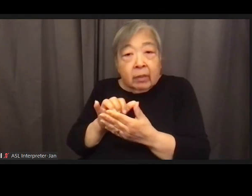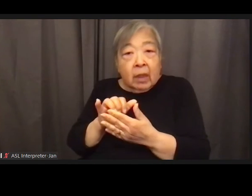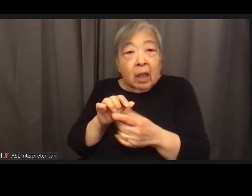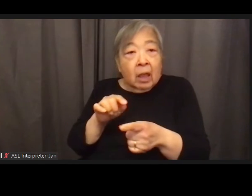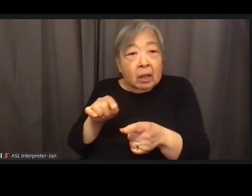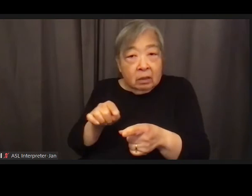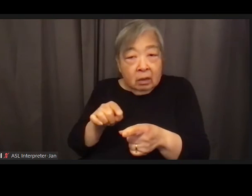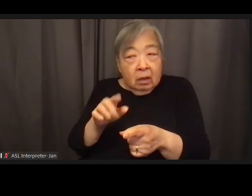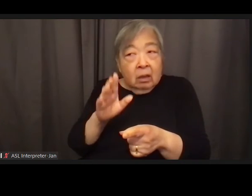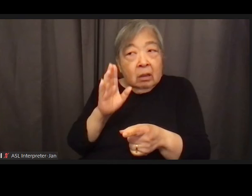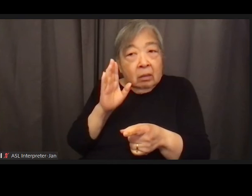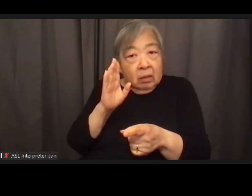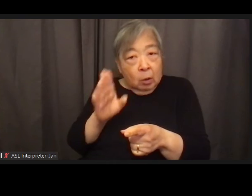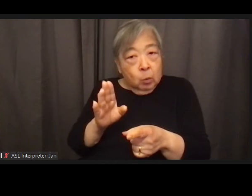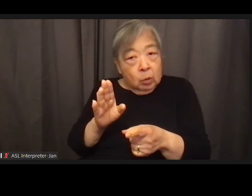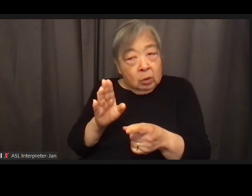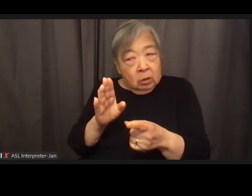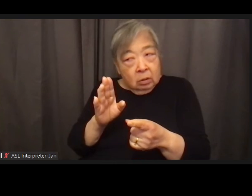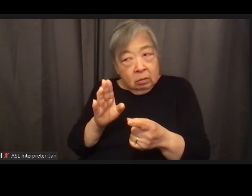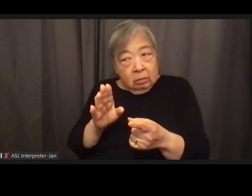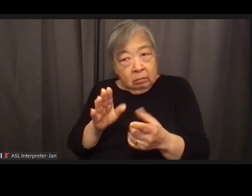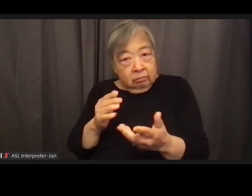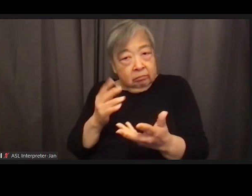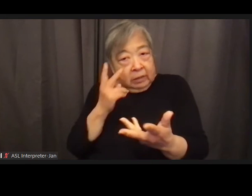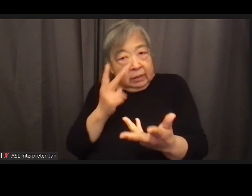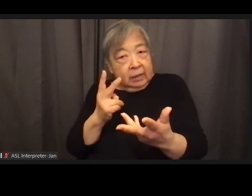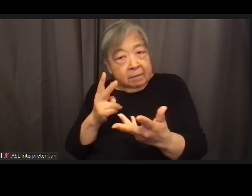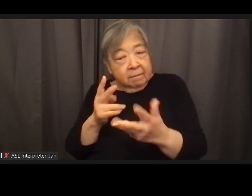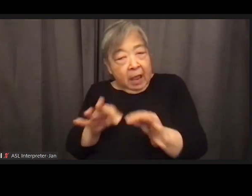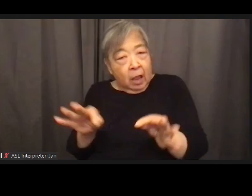for recreating like songs and songs of the sorrowful,